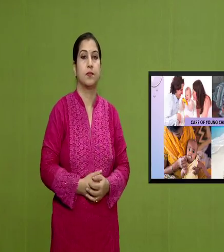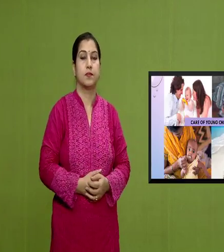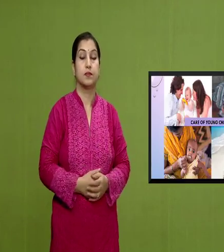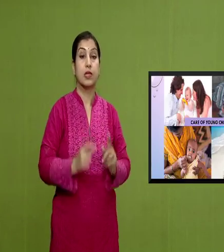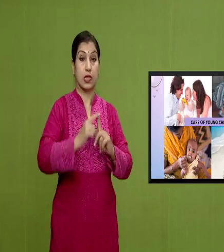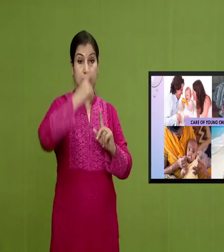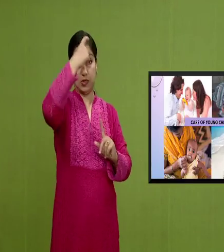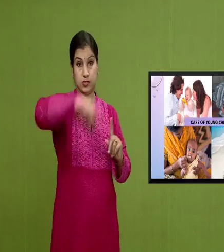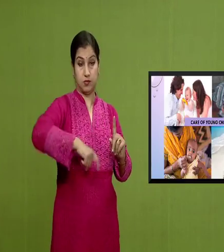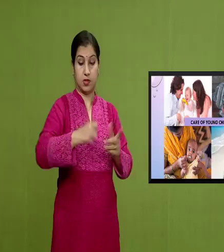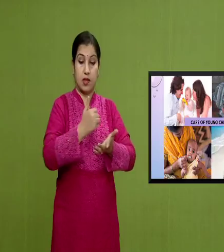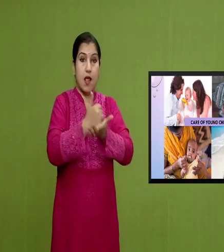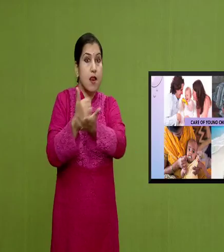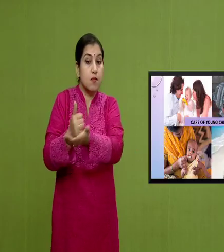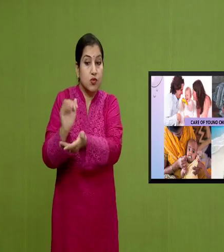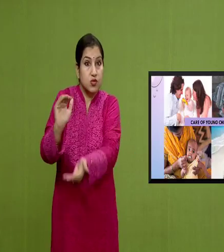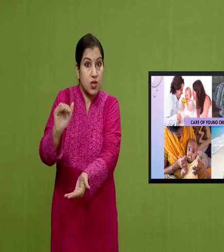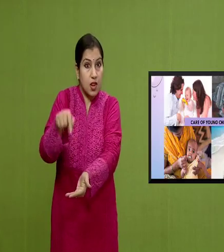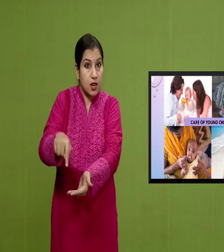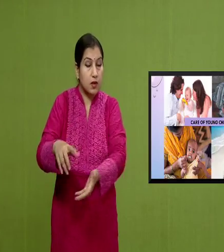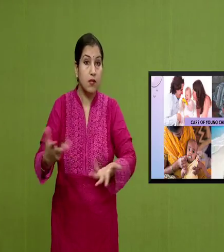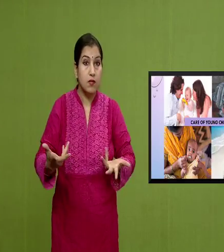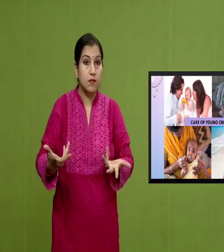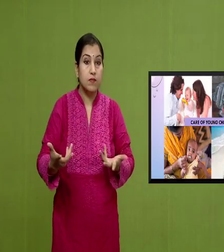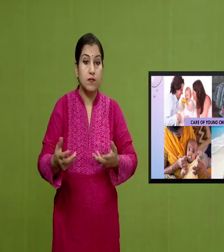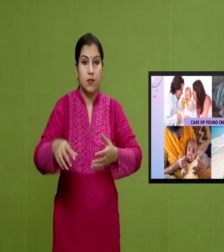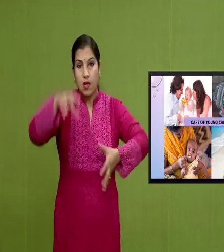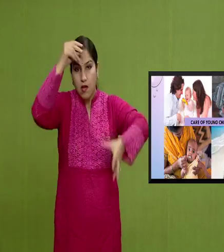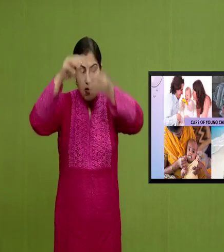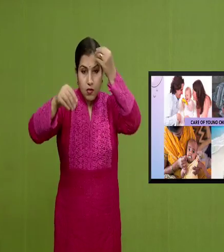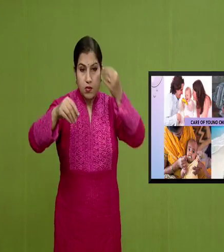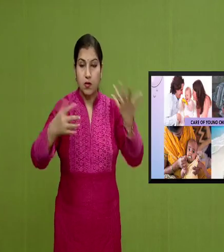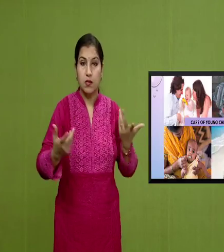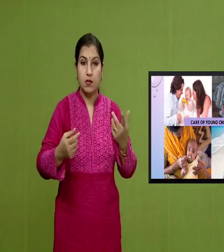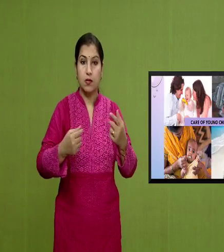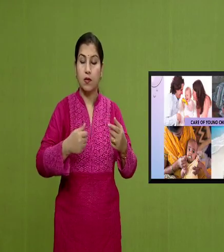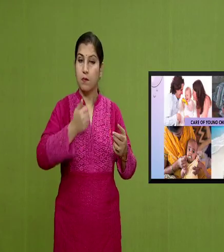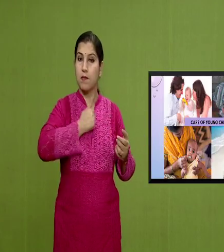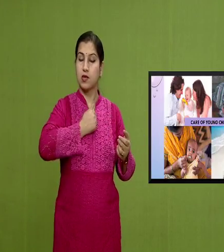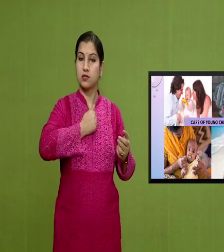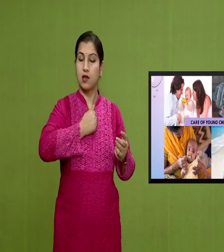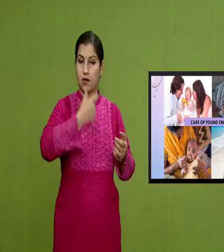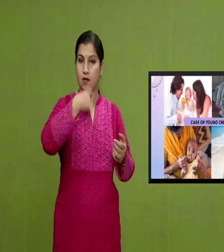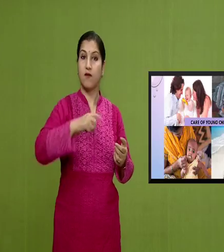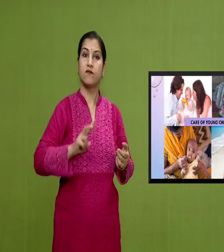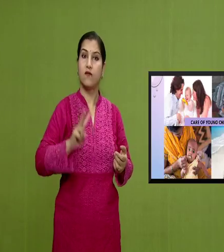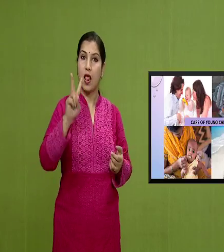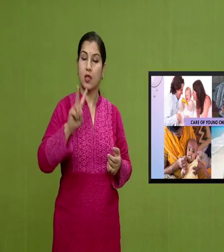Discipline helps the child to evolve a personal value system of what